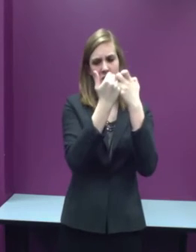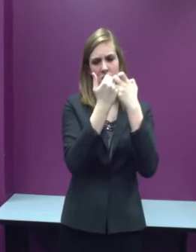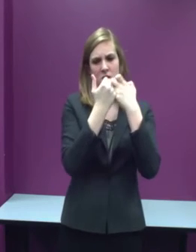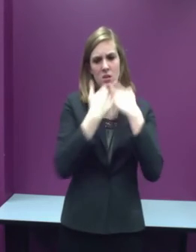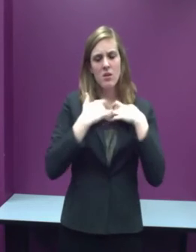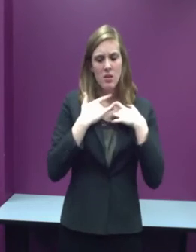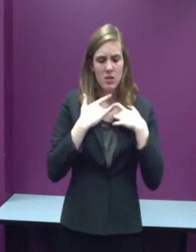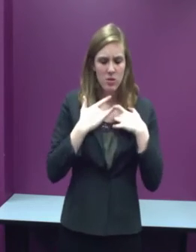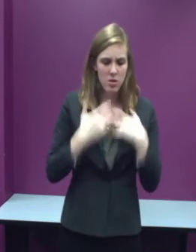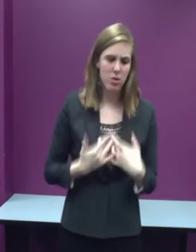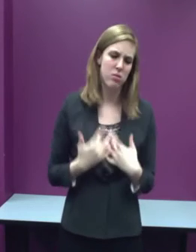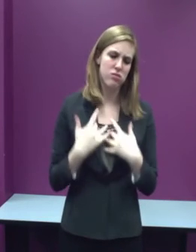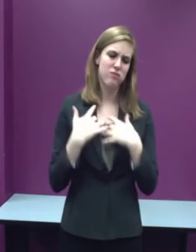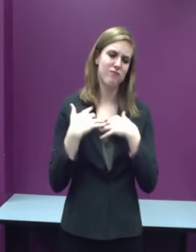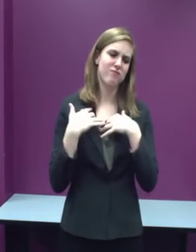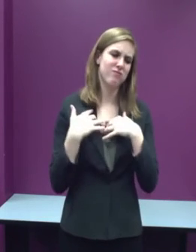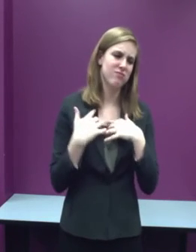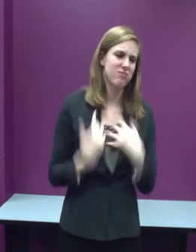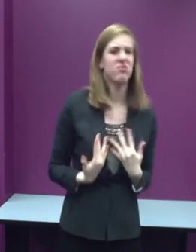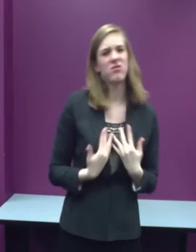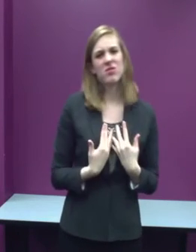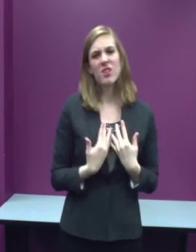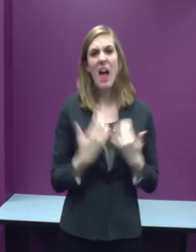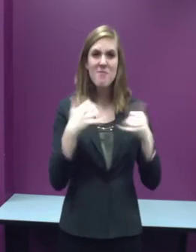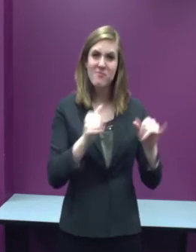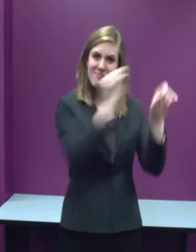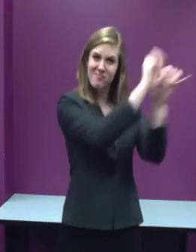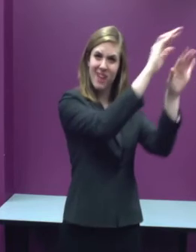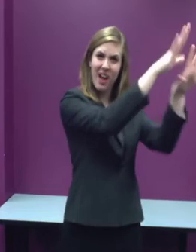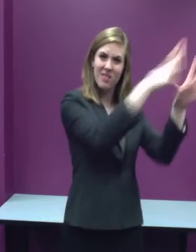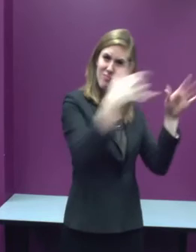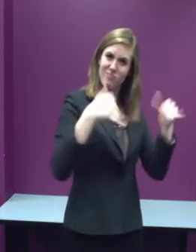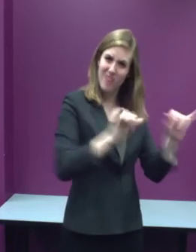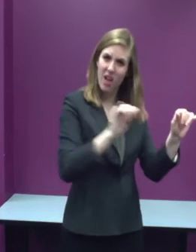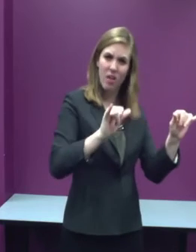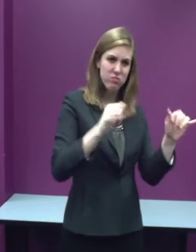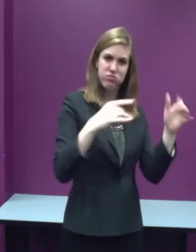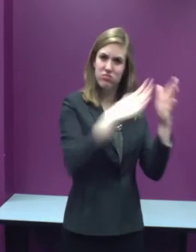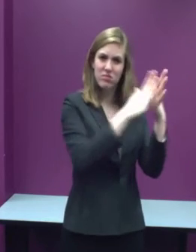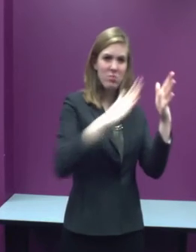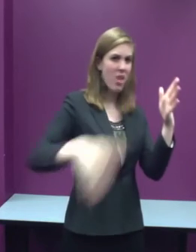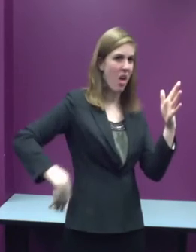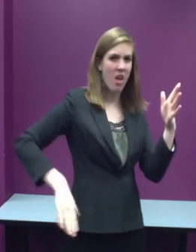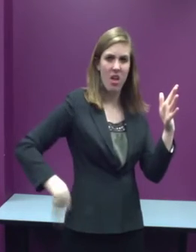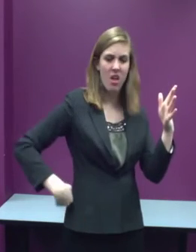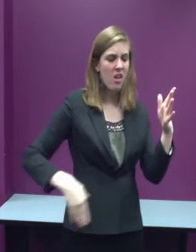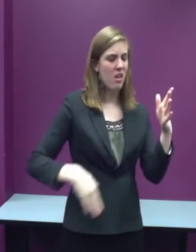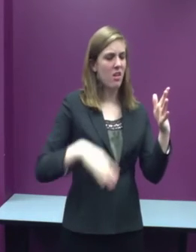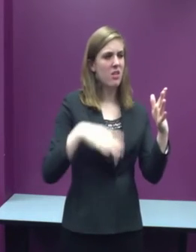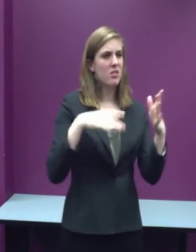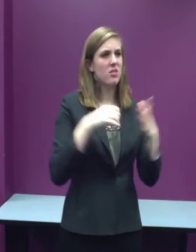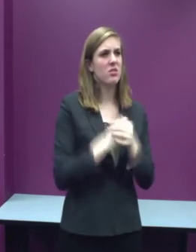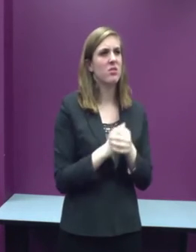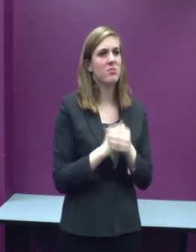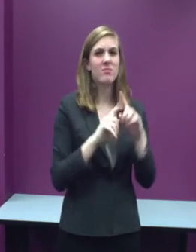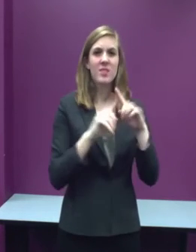captains, very different men who seemed to command as one. There is no record the two friends ever argued or disagreed